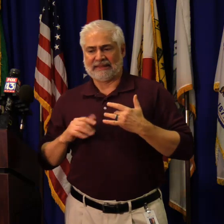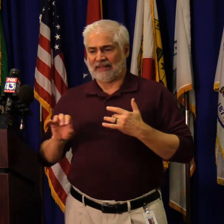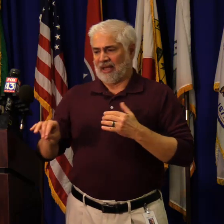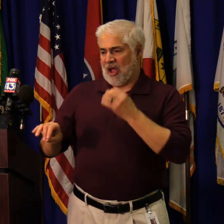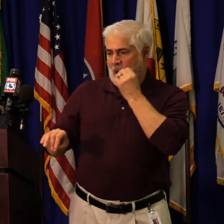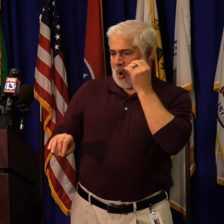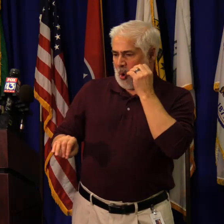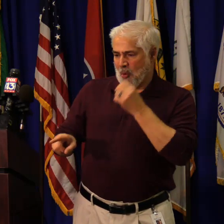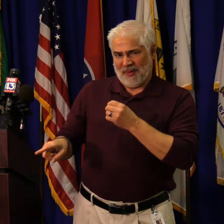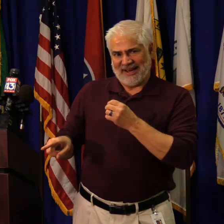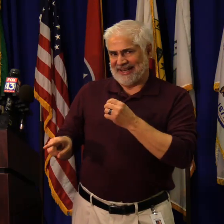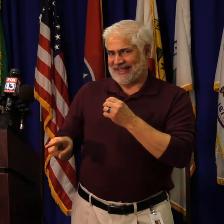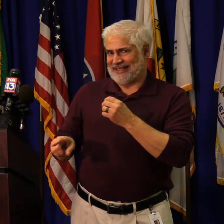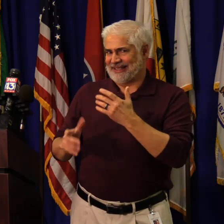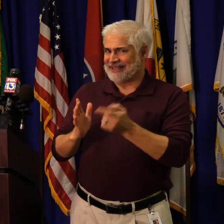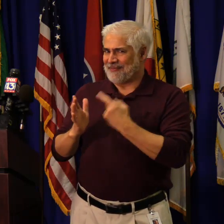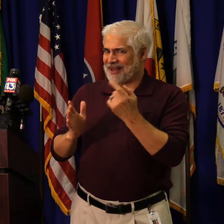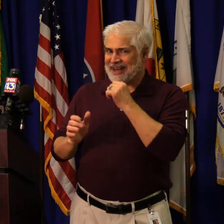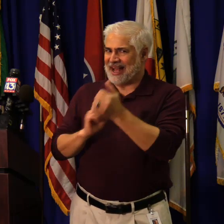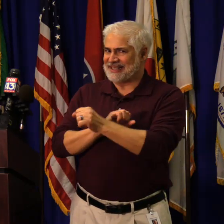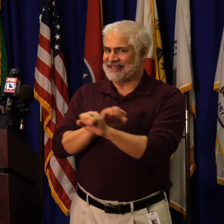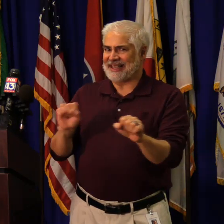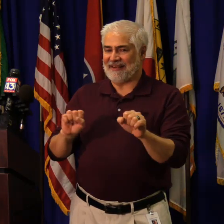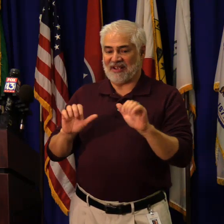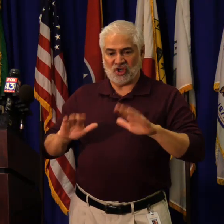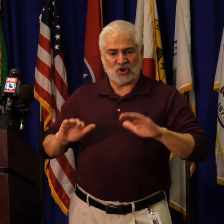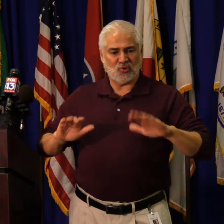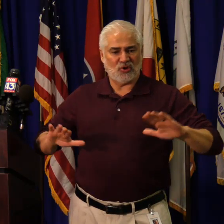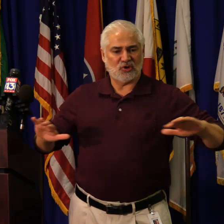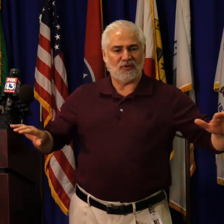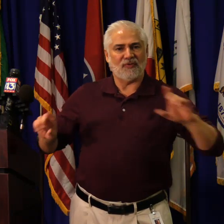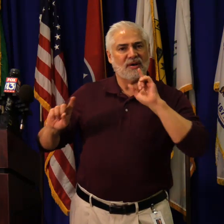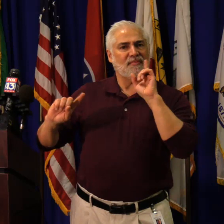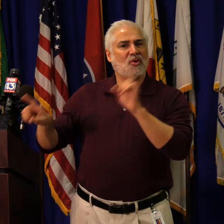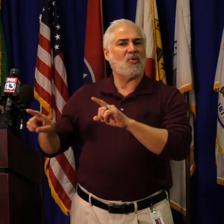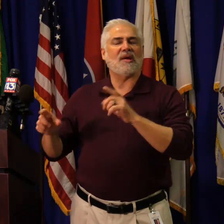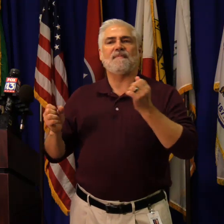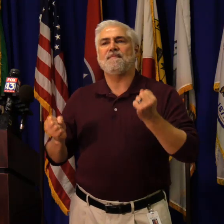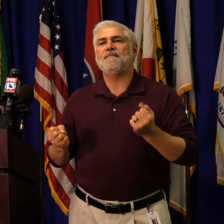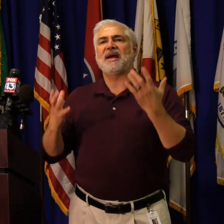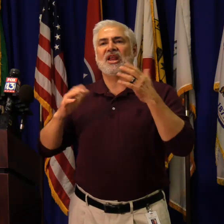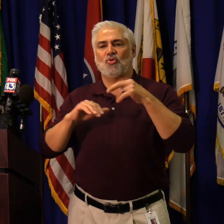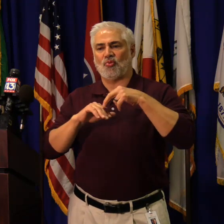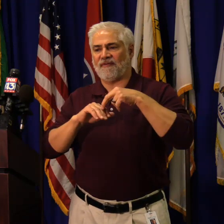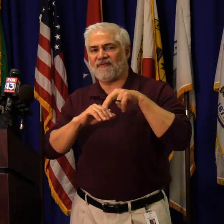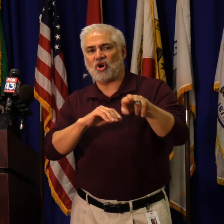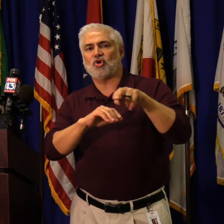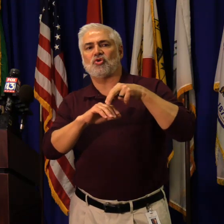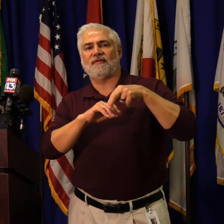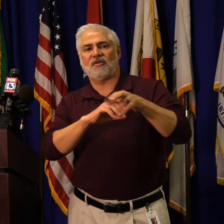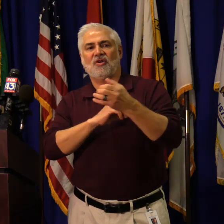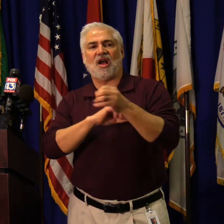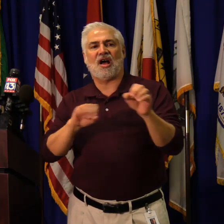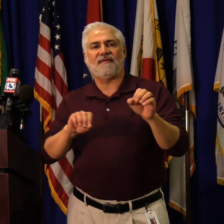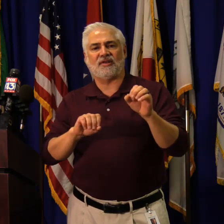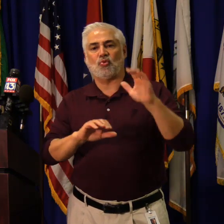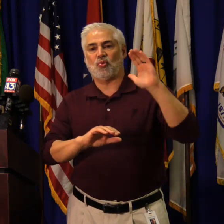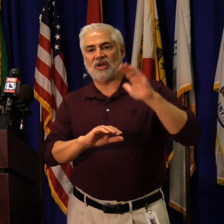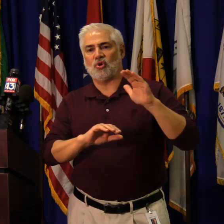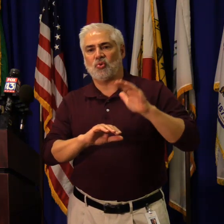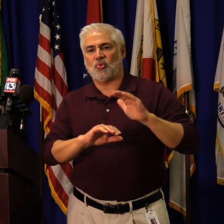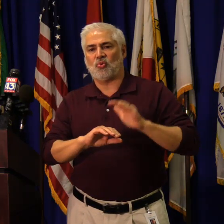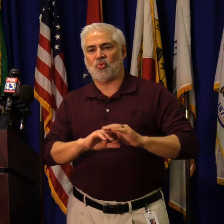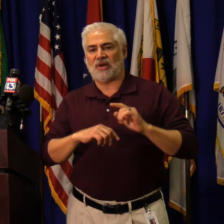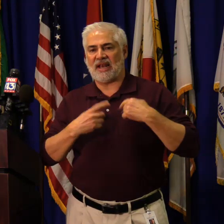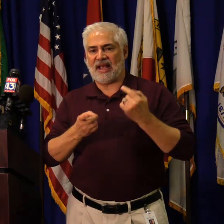not a safe place. The Department of Children's Services is already reporting that their number of referrals has been reduced drastically